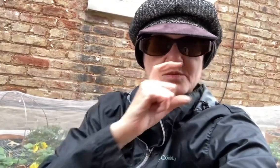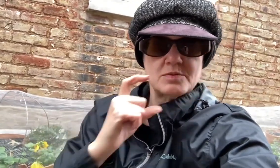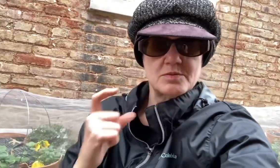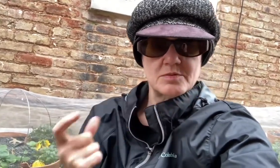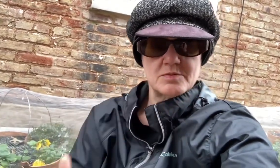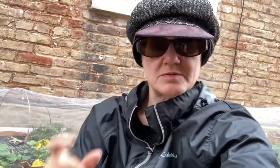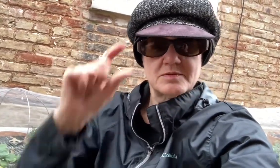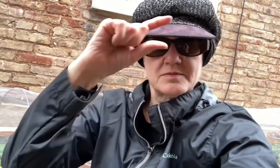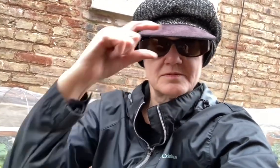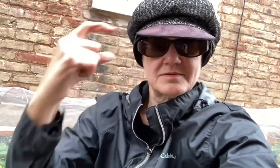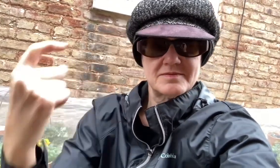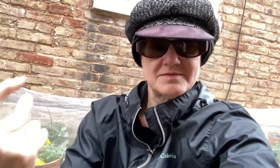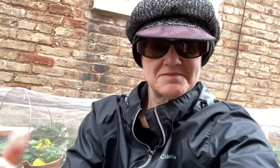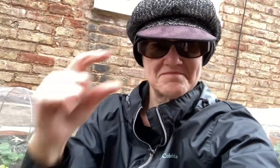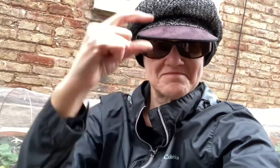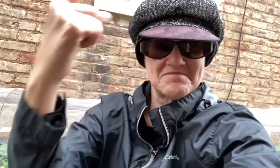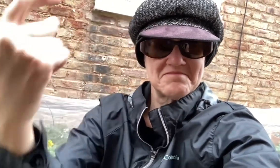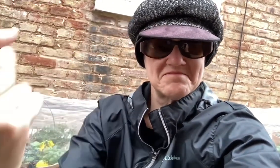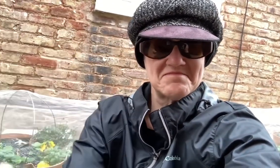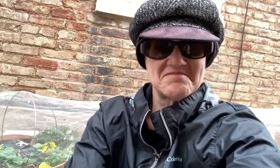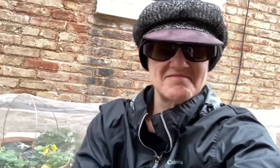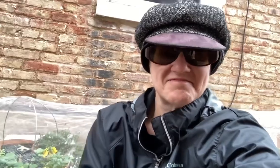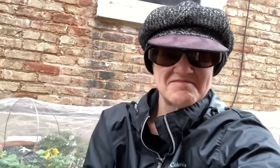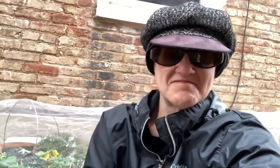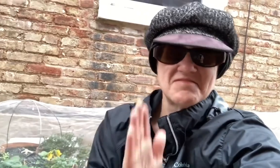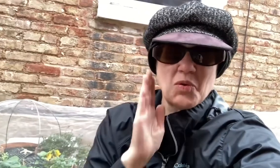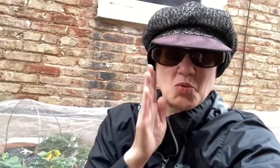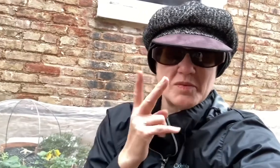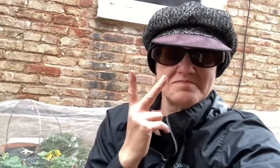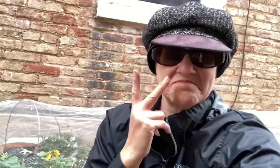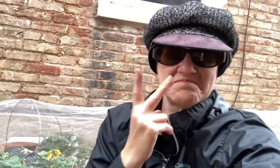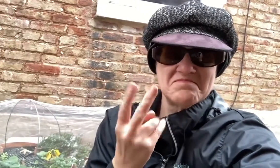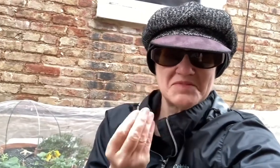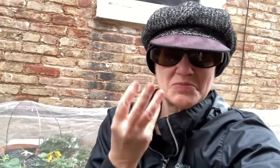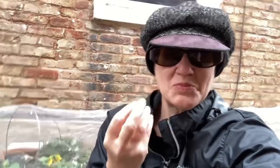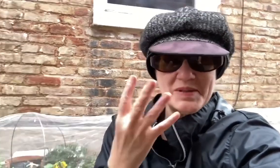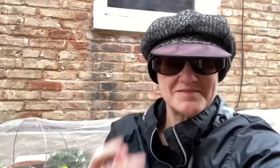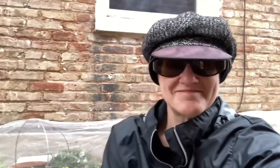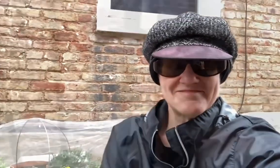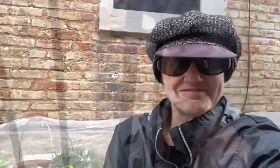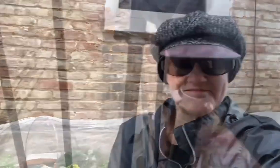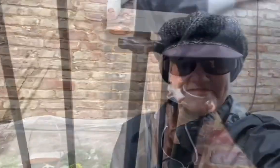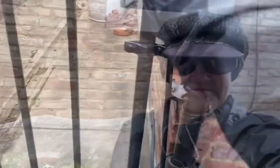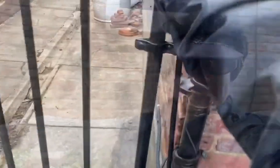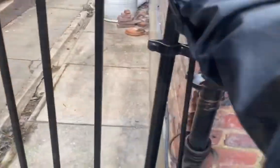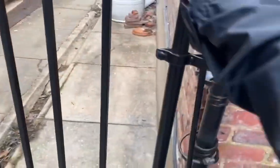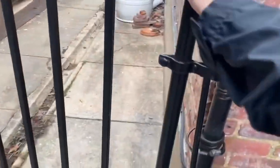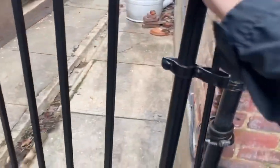all the same for each tier. I like that cascading effect. You'll see what I'm talking about in the spring.